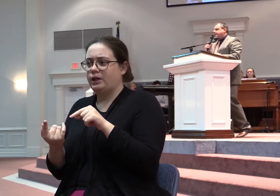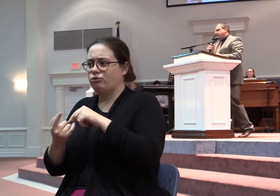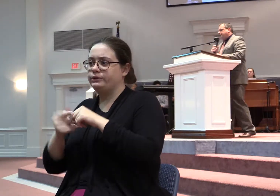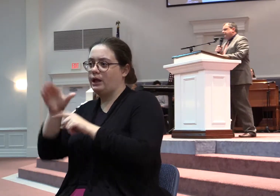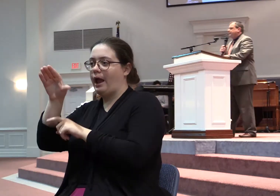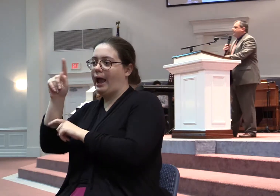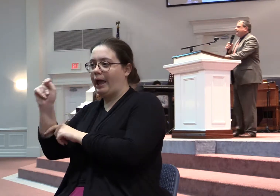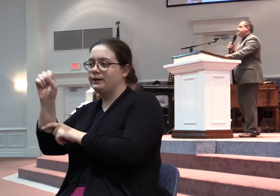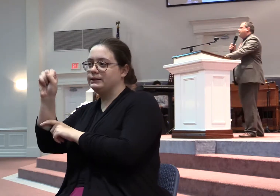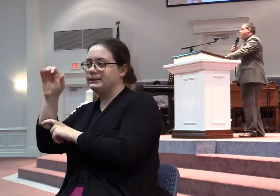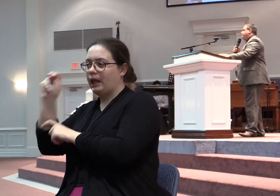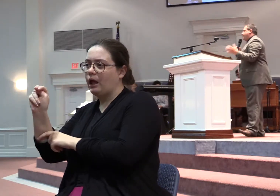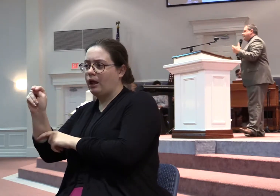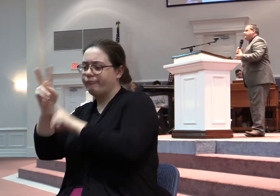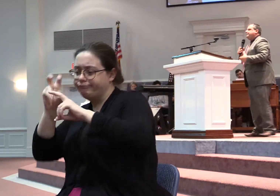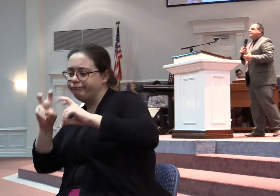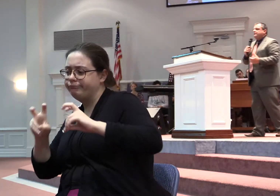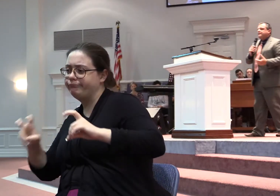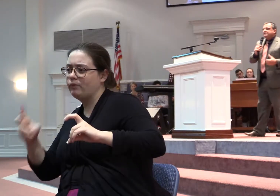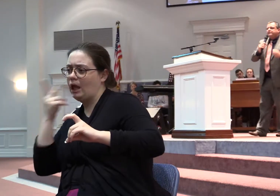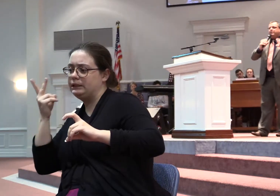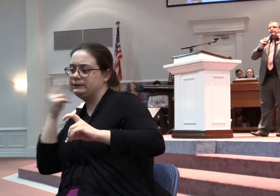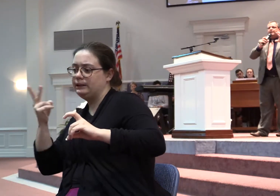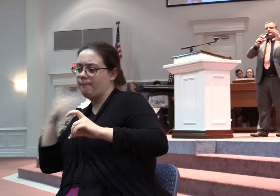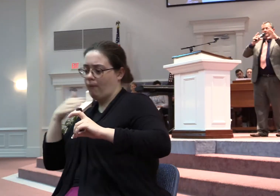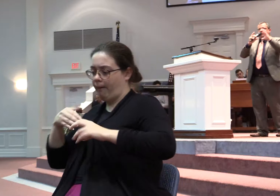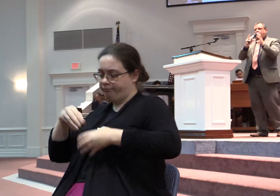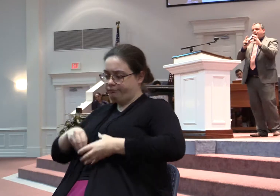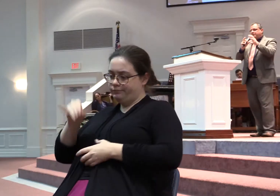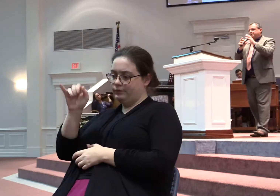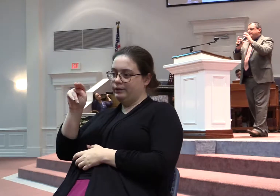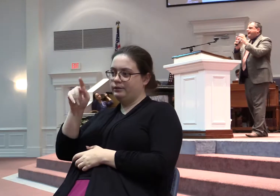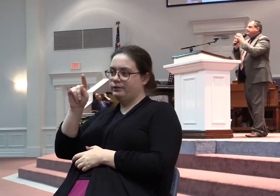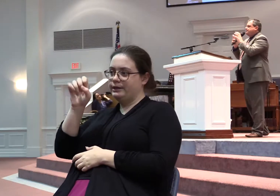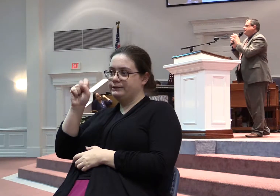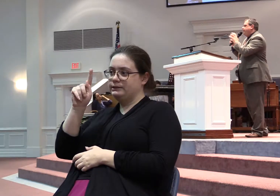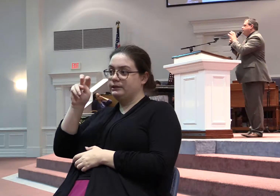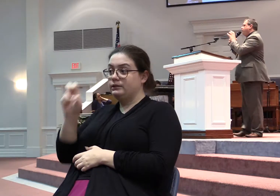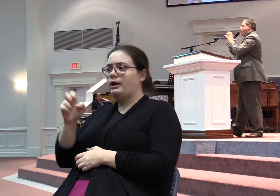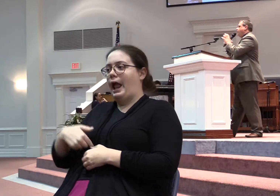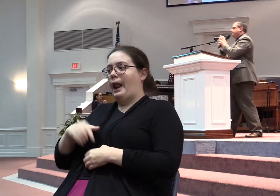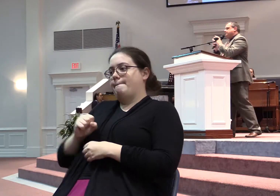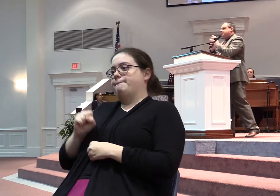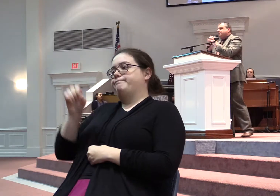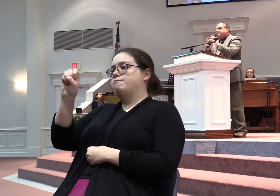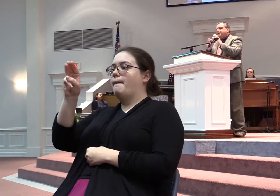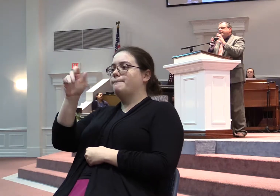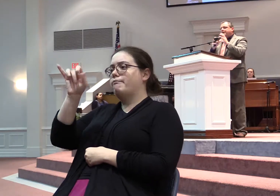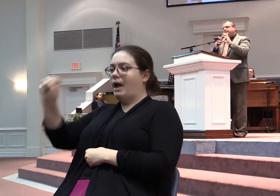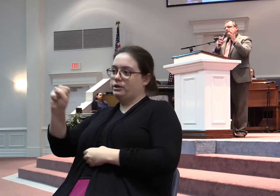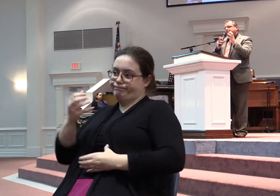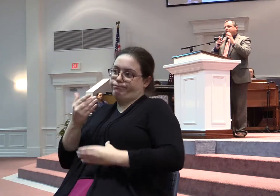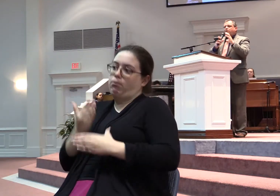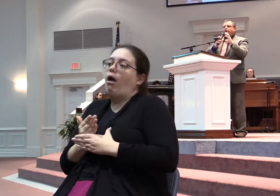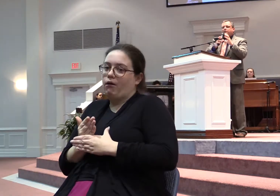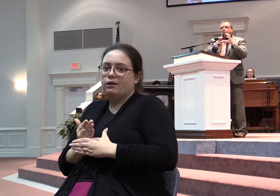CAT scan, and they saw on my intestine a big round mass. They didn't know what it was.